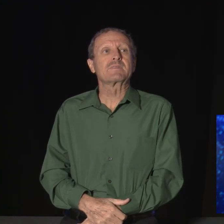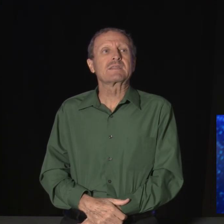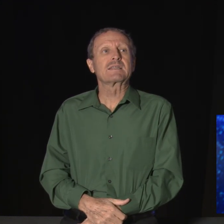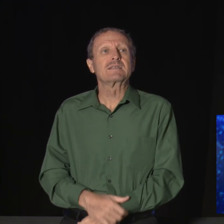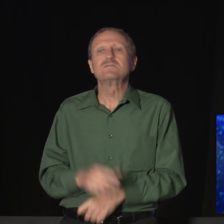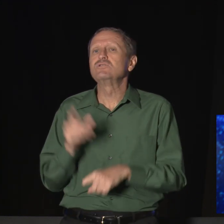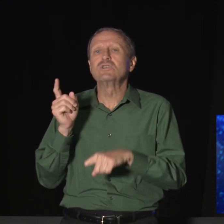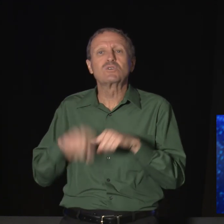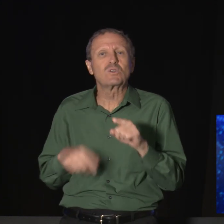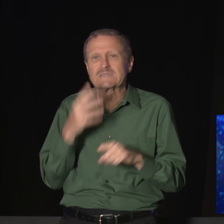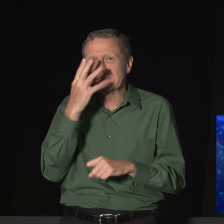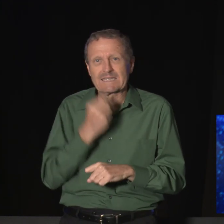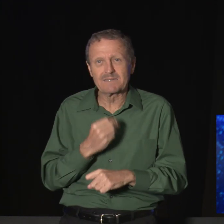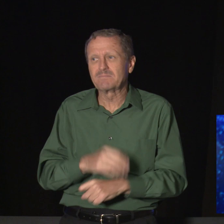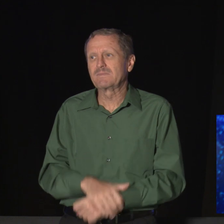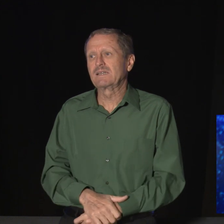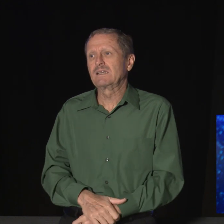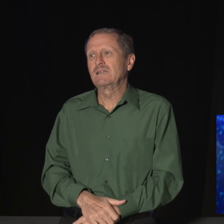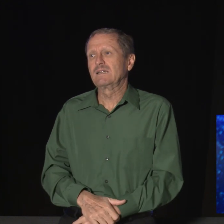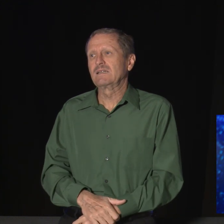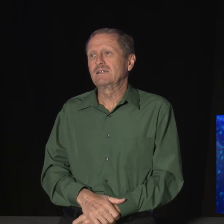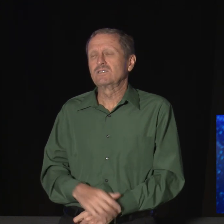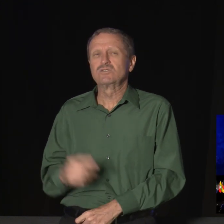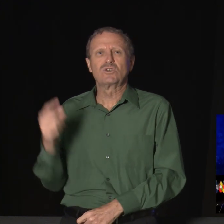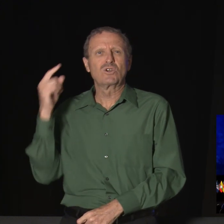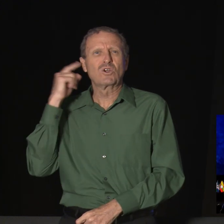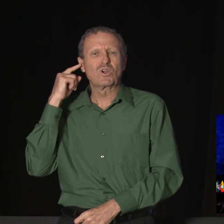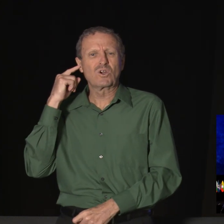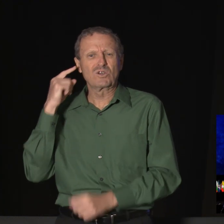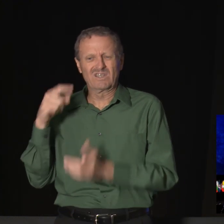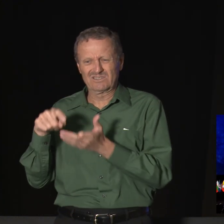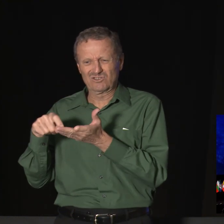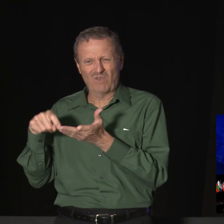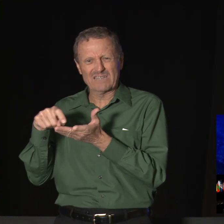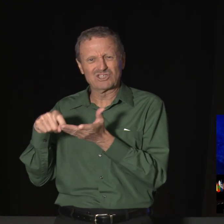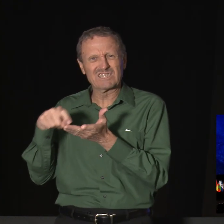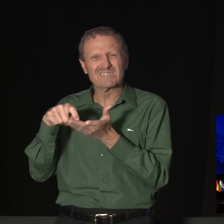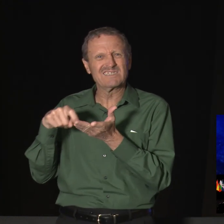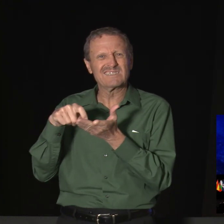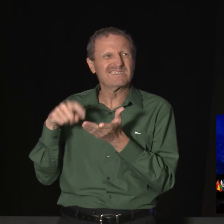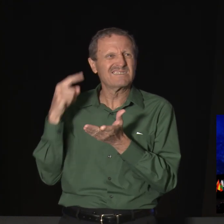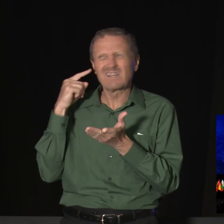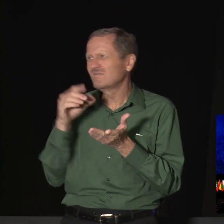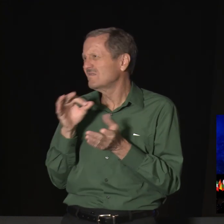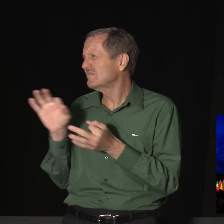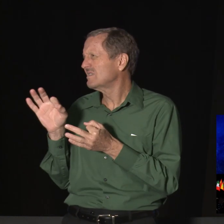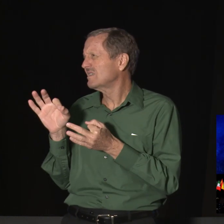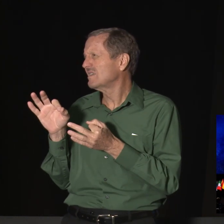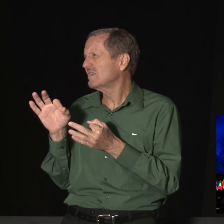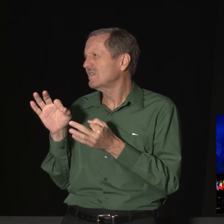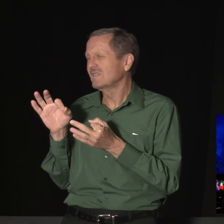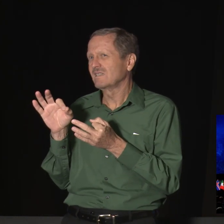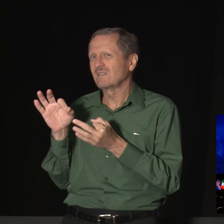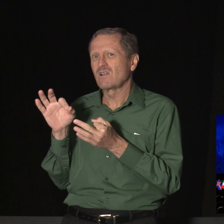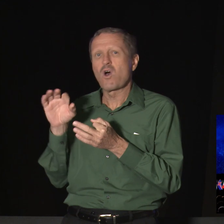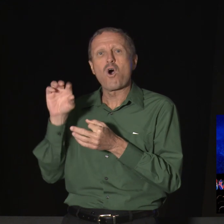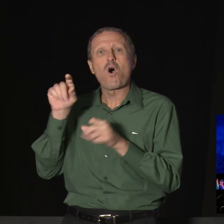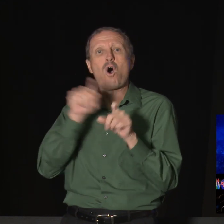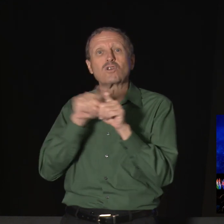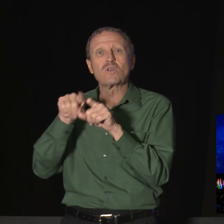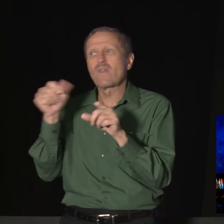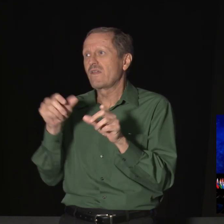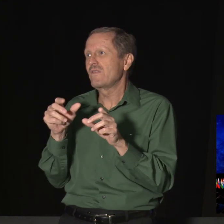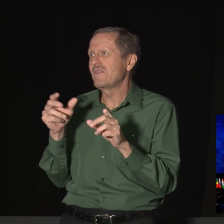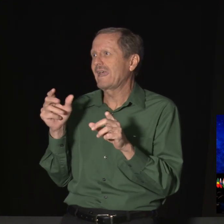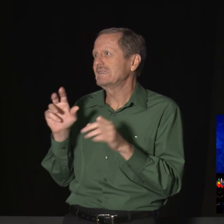She couldn't sleep. She heard a faint scratching sound, and so did her captors. They sat